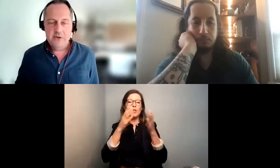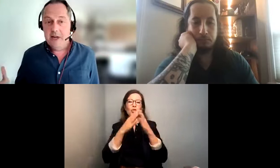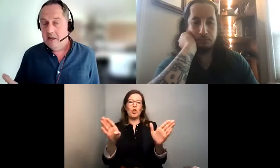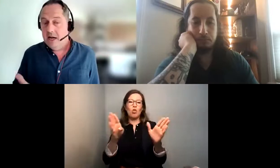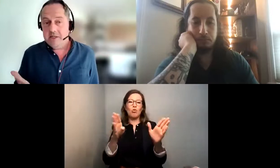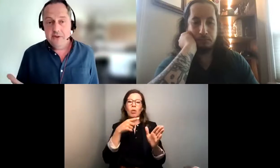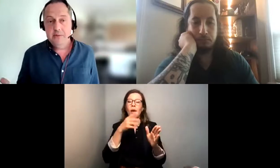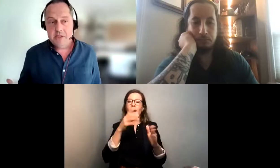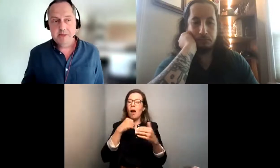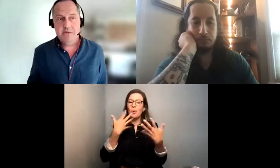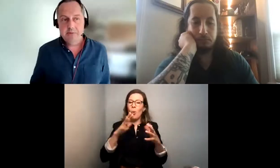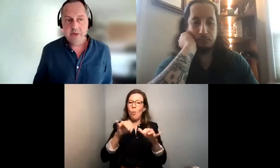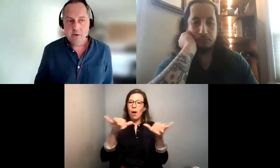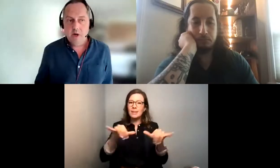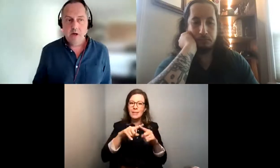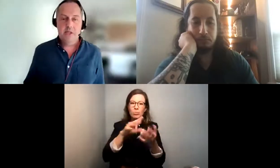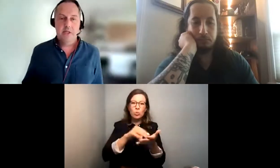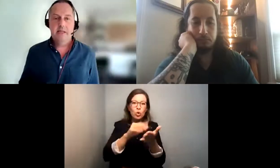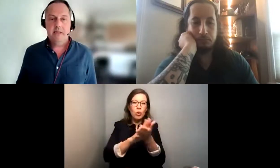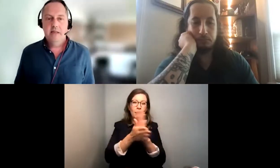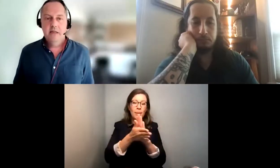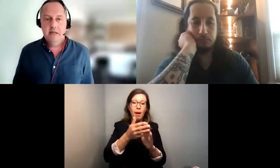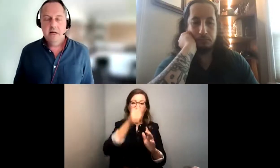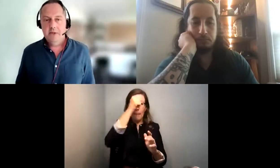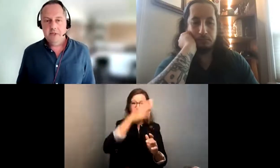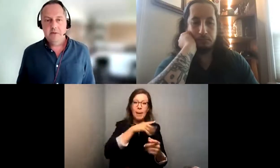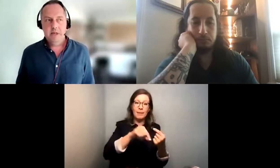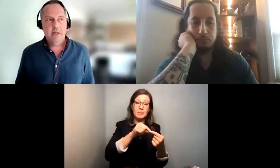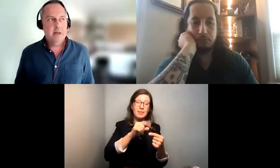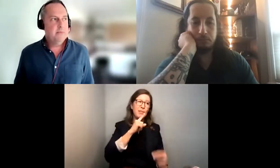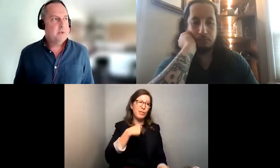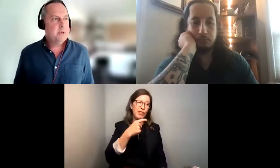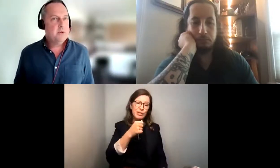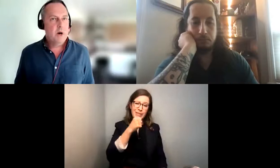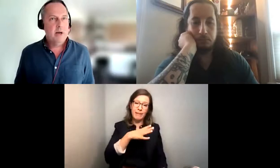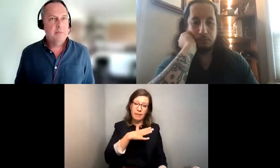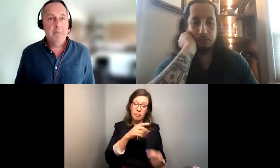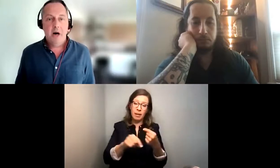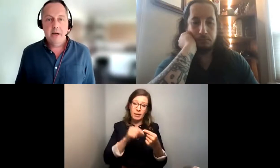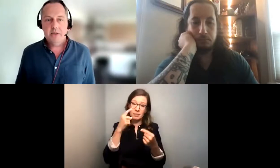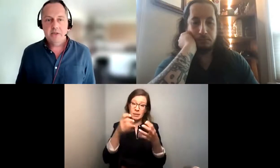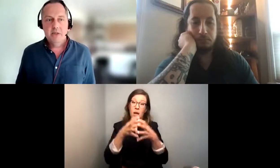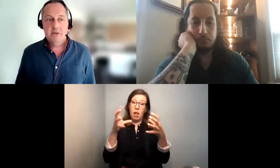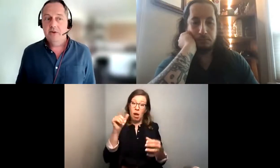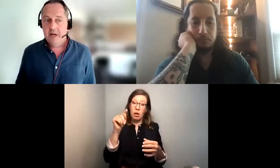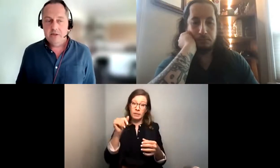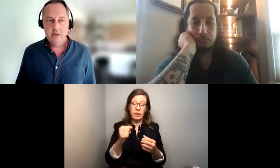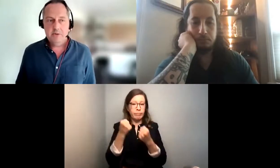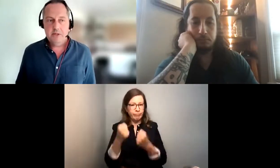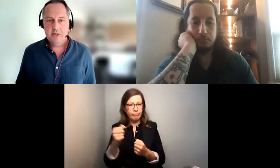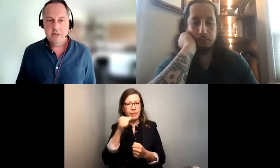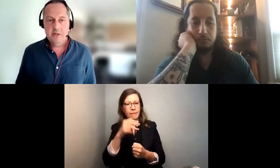specific or female, actually female specific, because quite a lot of the data, there seems to be quite a bias to